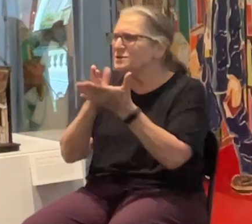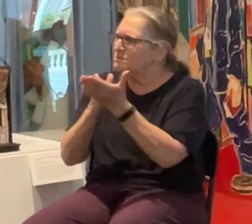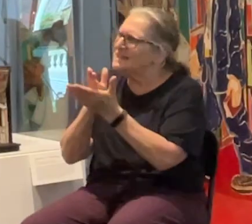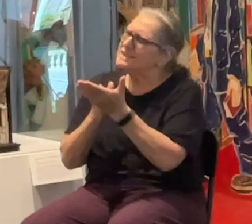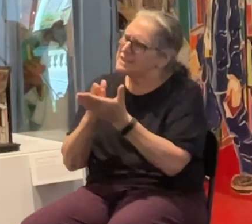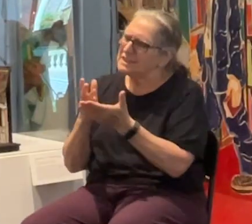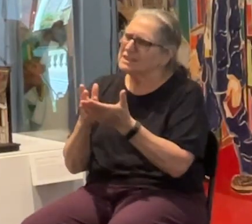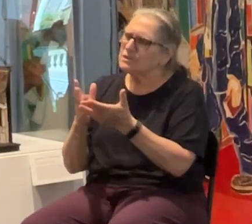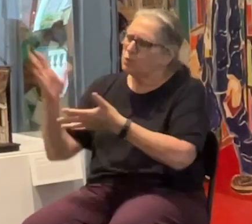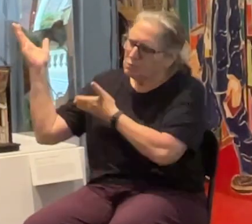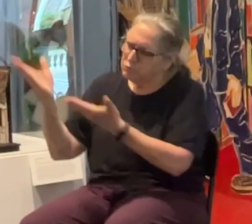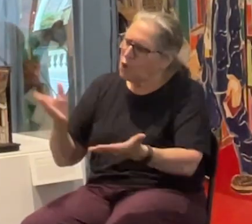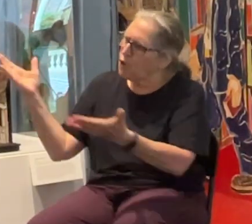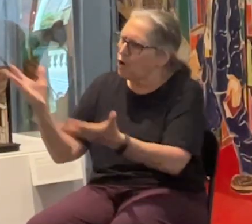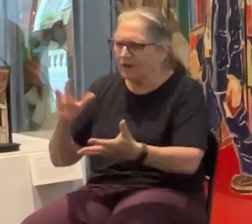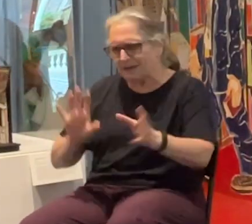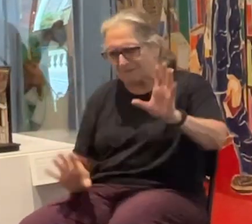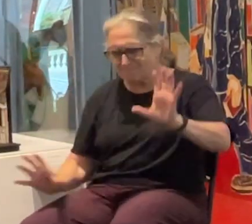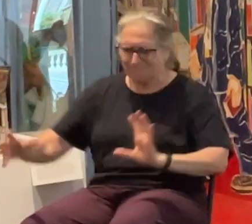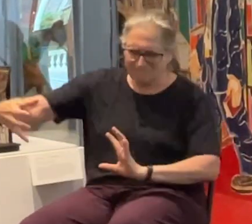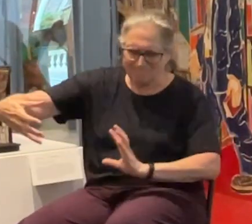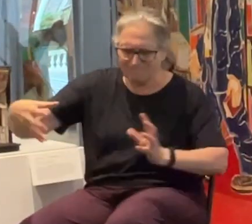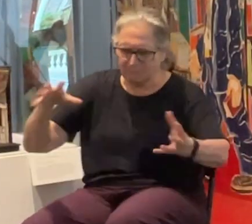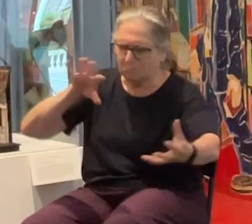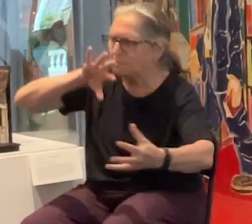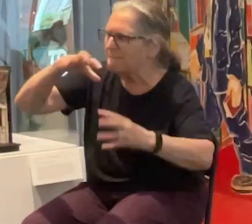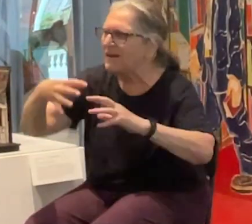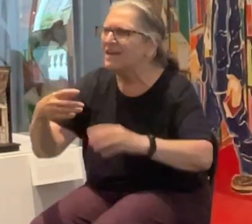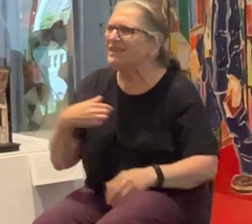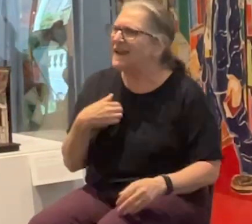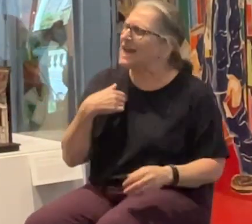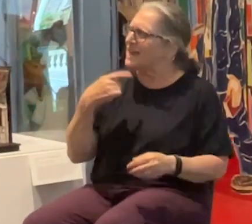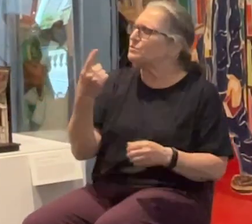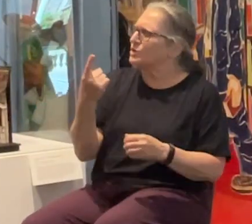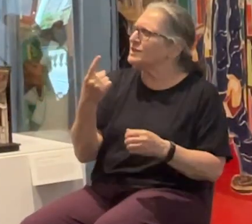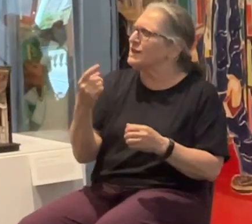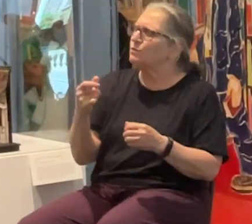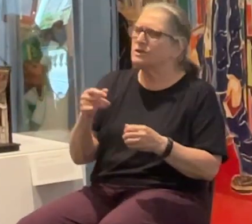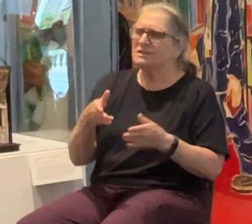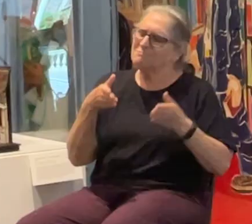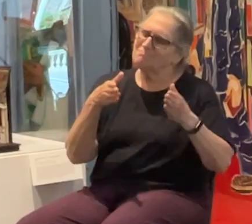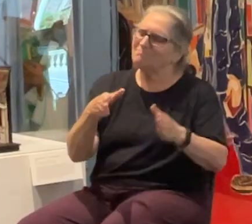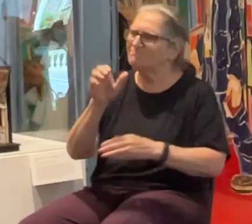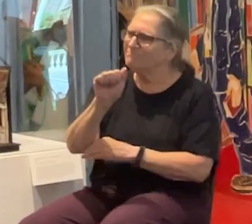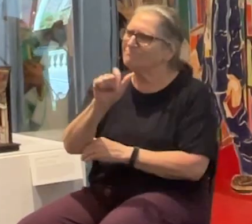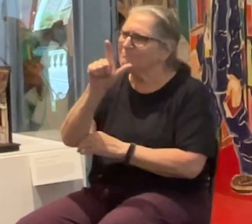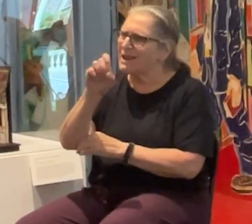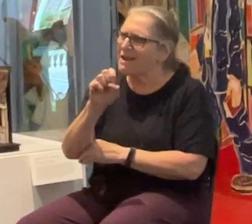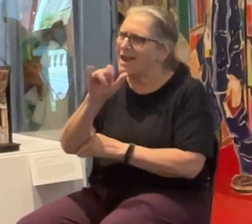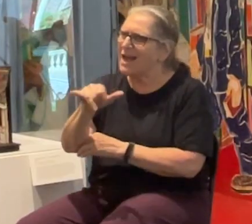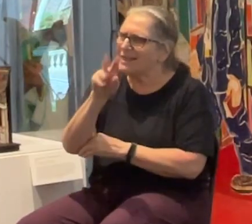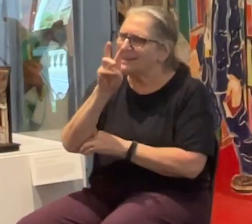of reconfigured with some other pieces, such as the alleyway, which part of showed here at one point.